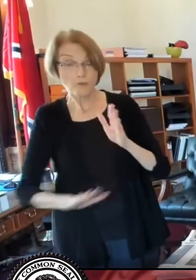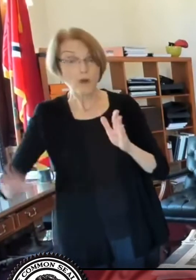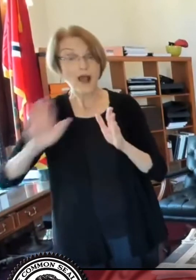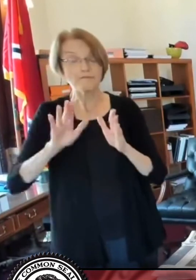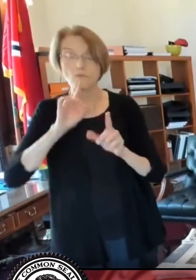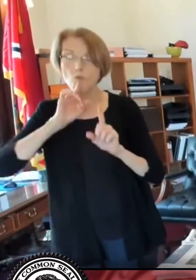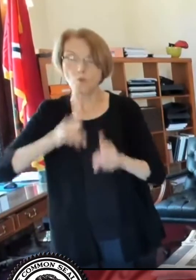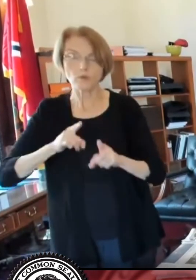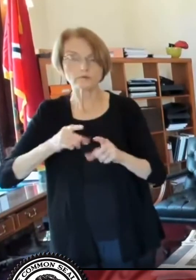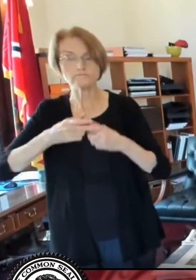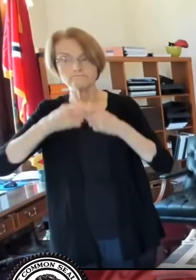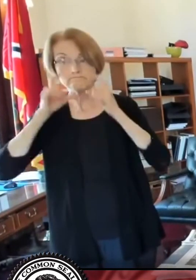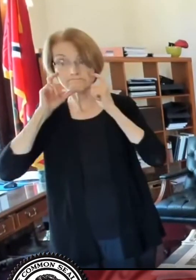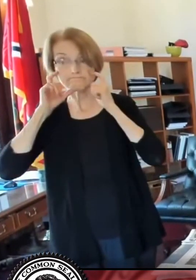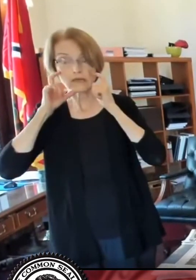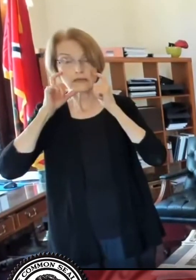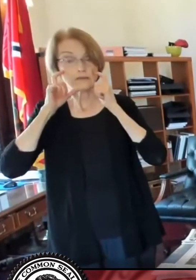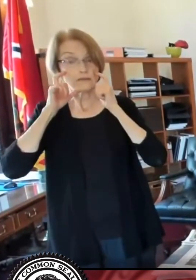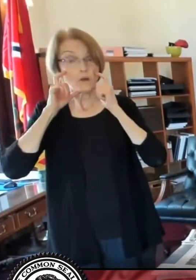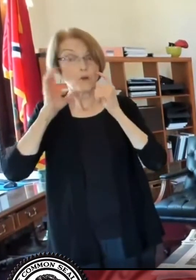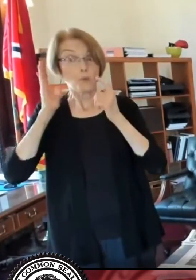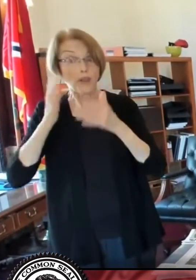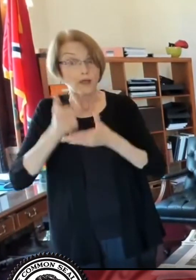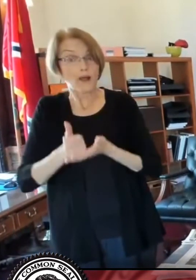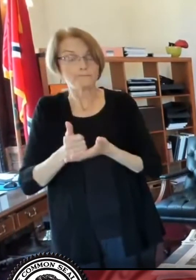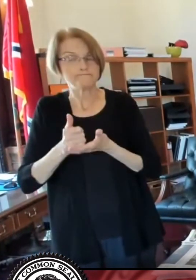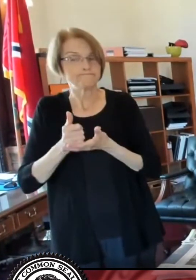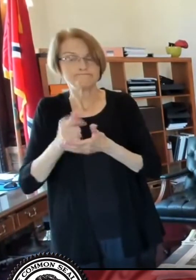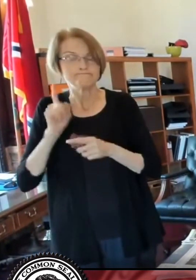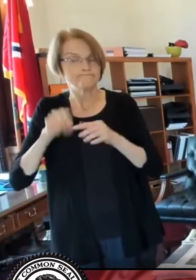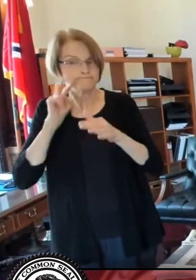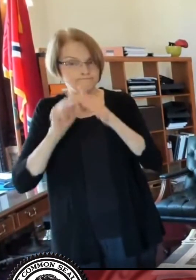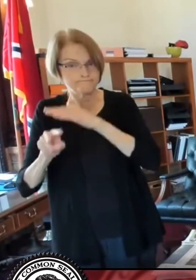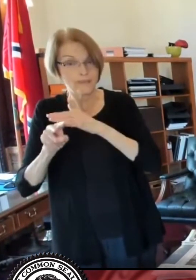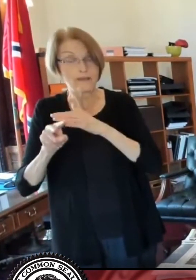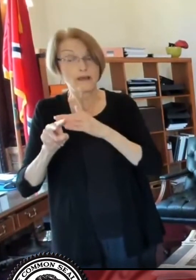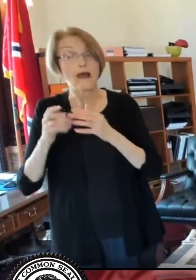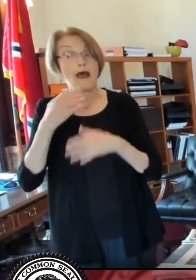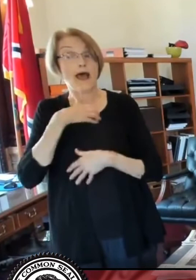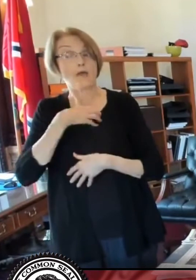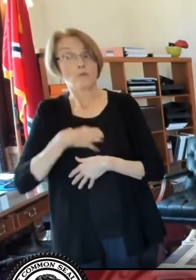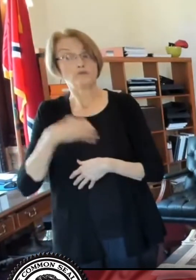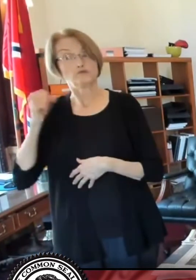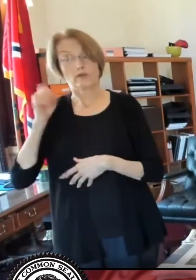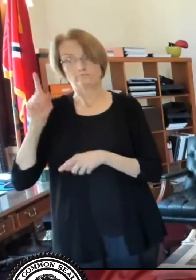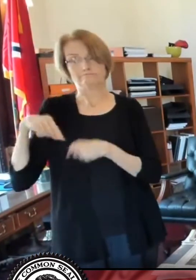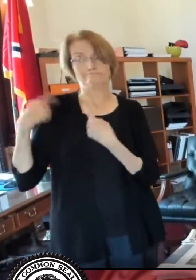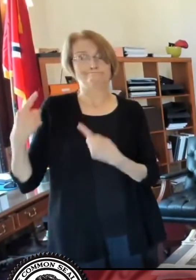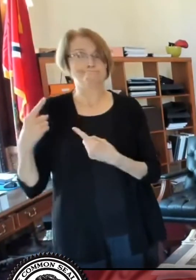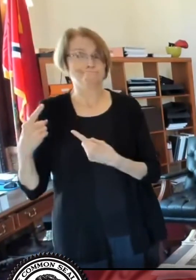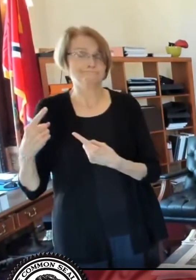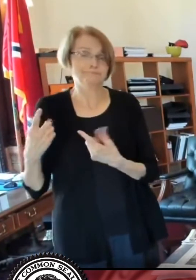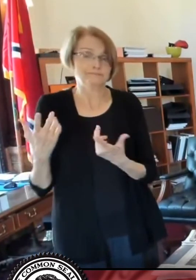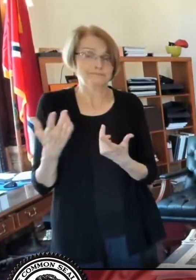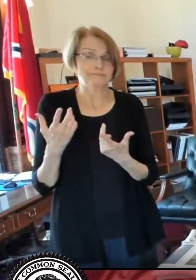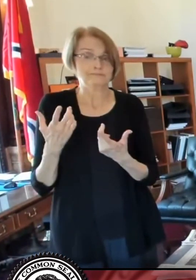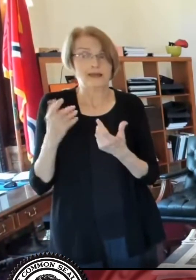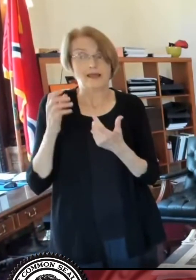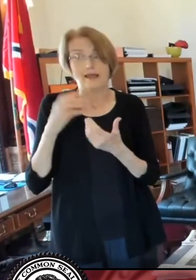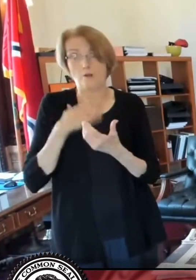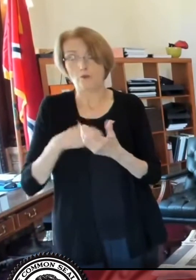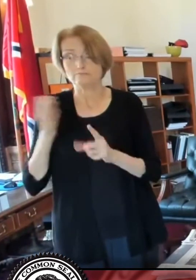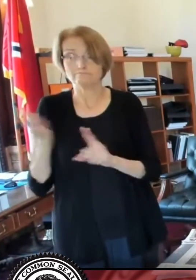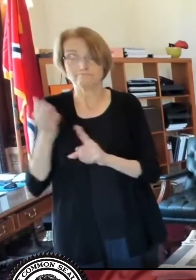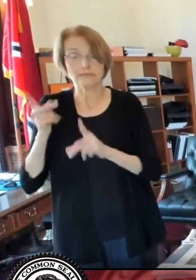mask mandate, and that people could have been persuaded to follow it. Because, it's two things. It's one thing to mandate